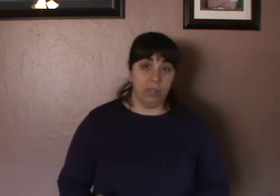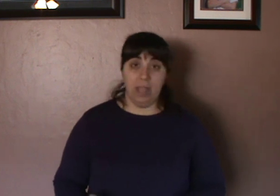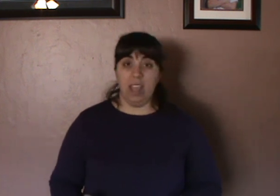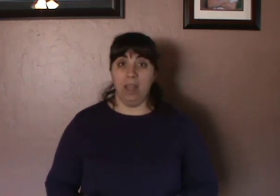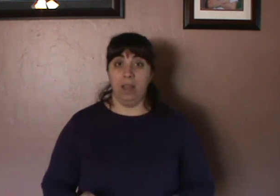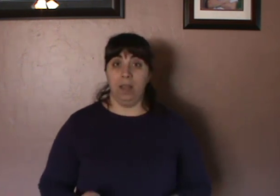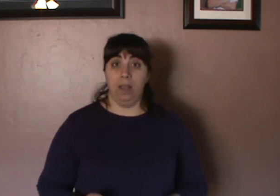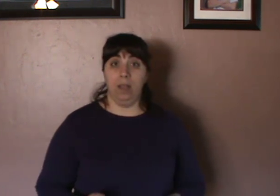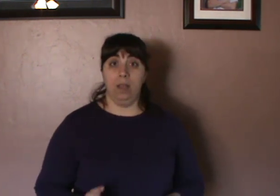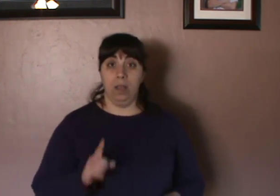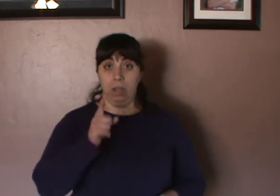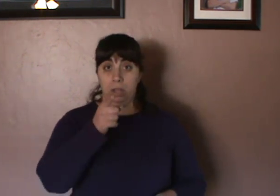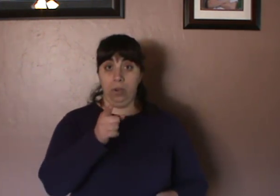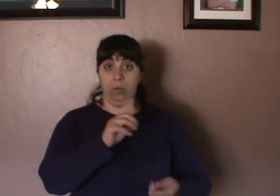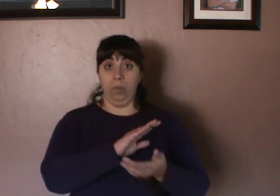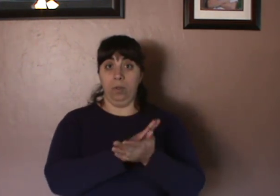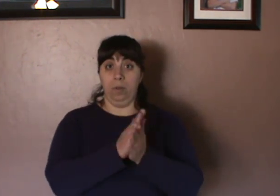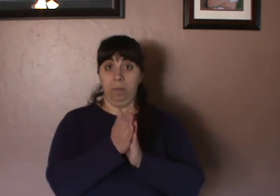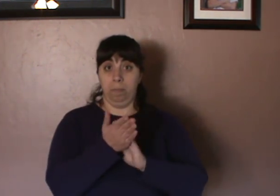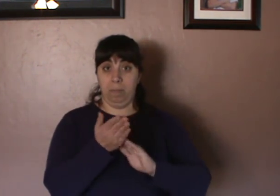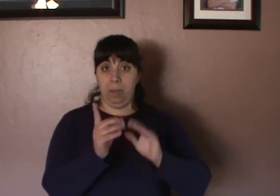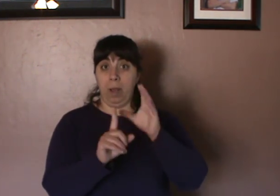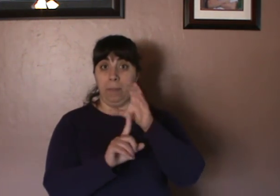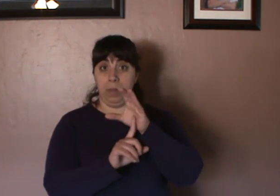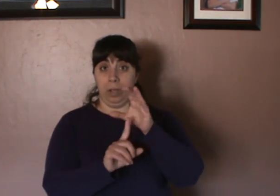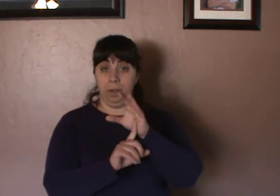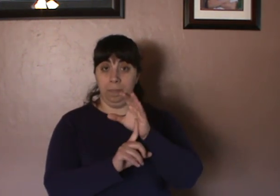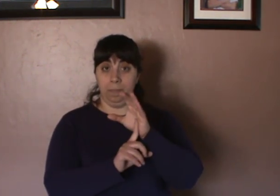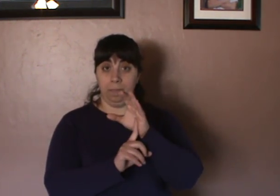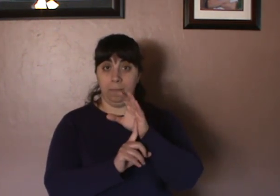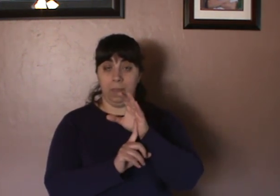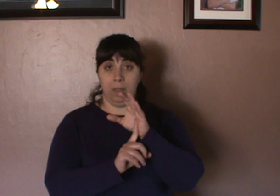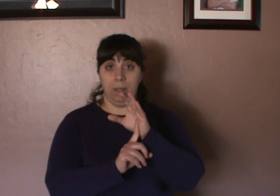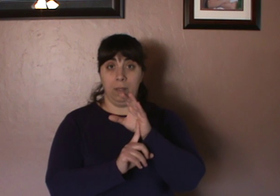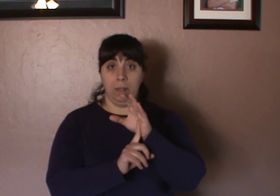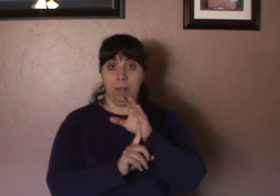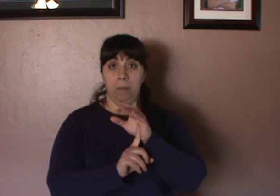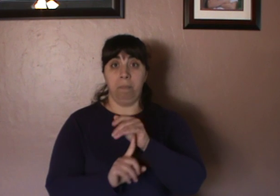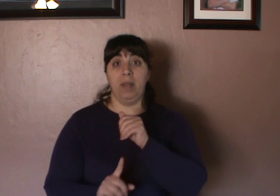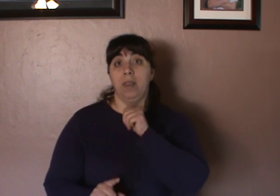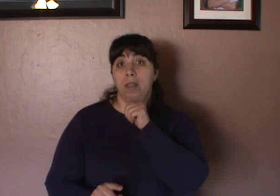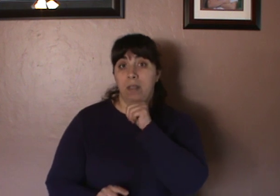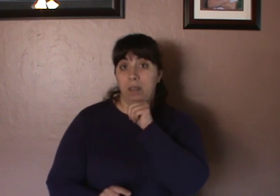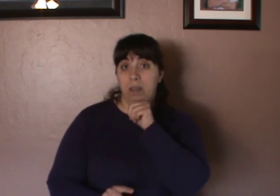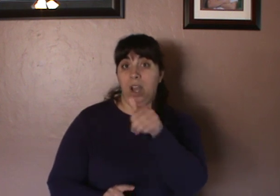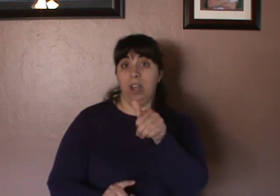say, you'll be popular, but not